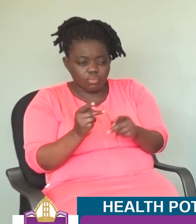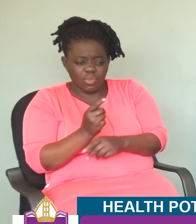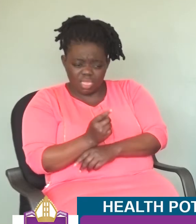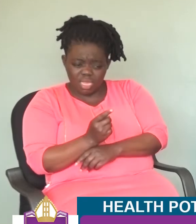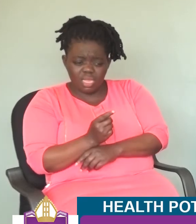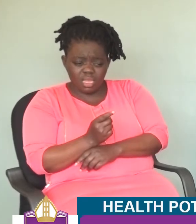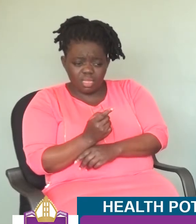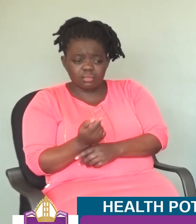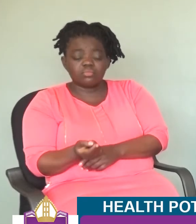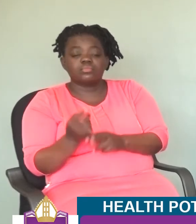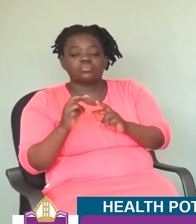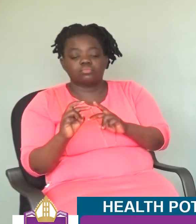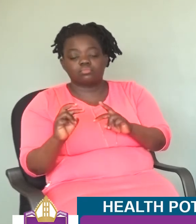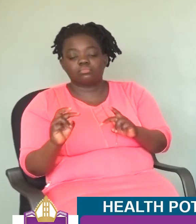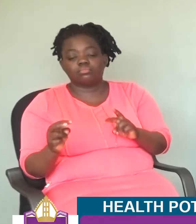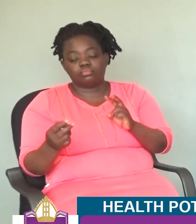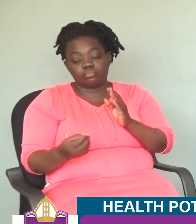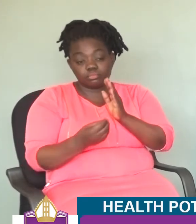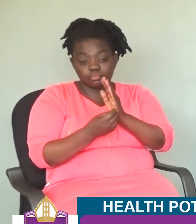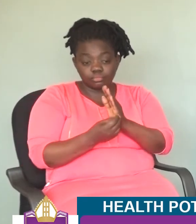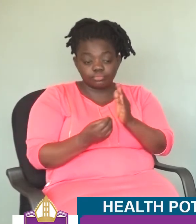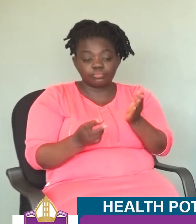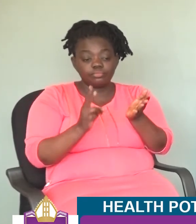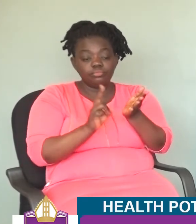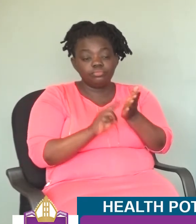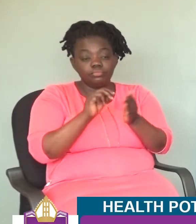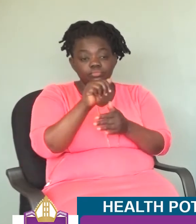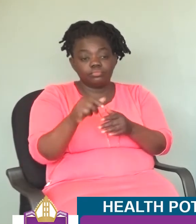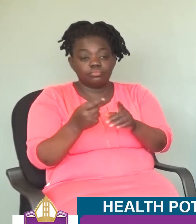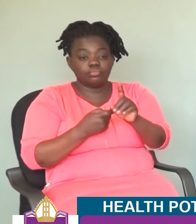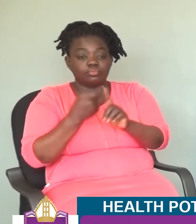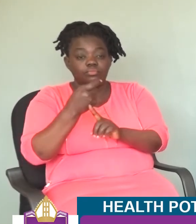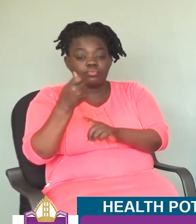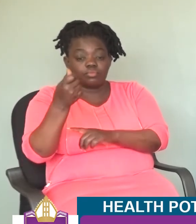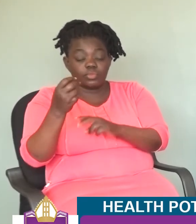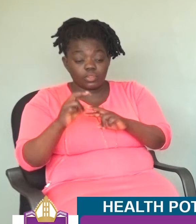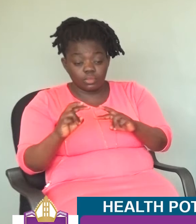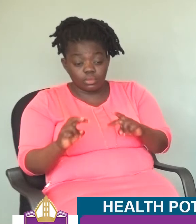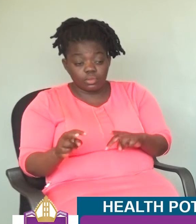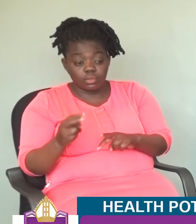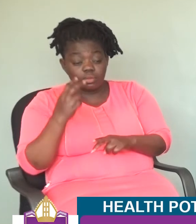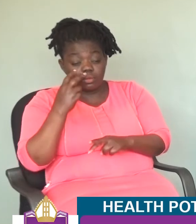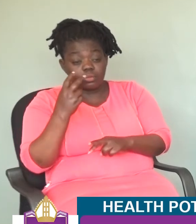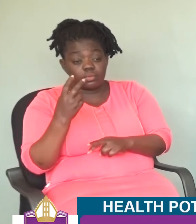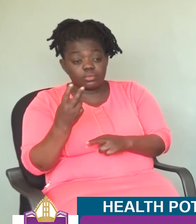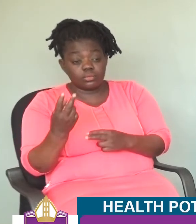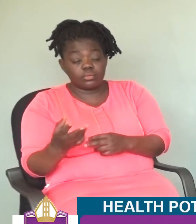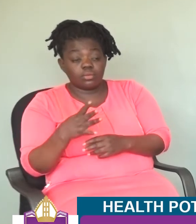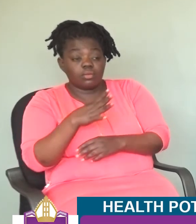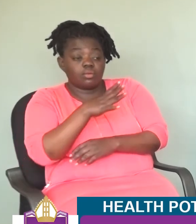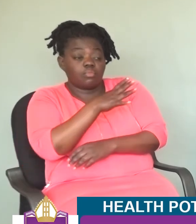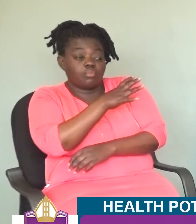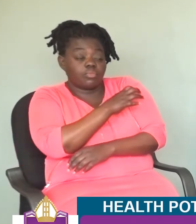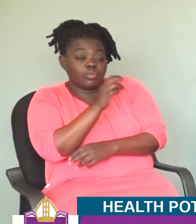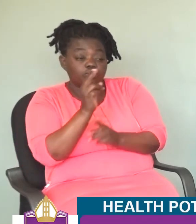And then they do additional tests to confirm. And then some of them call you every 6 months just to test to ensure that the pressure is